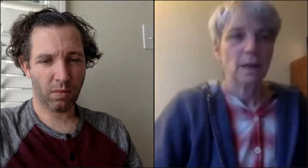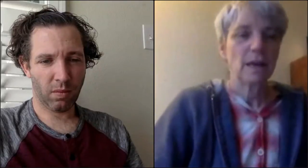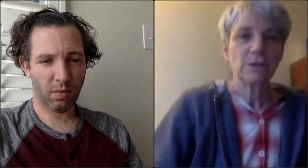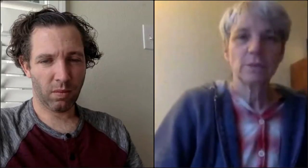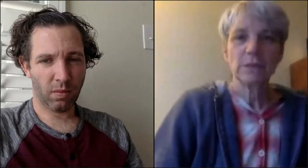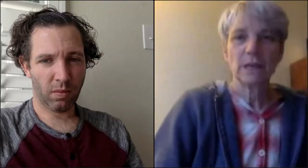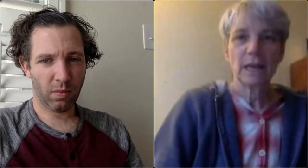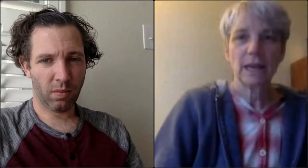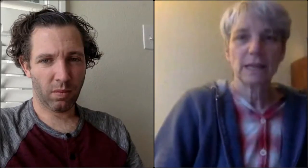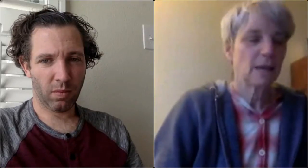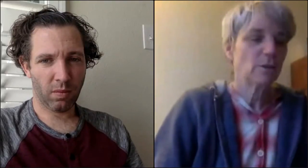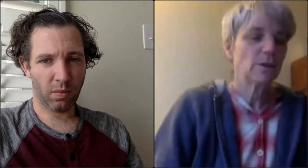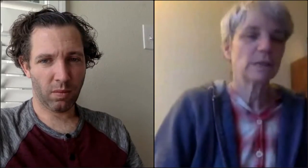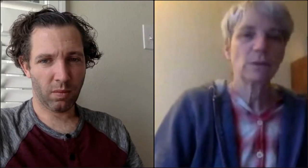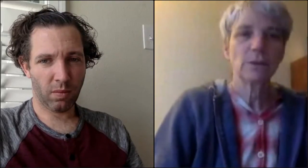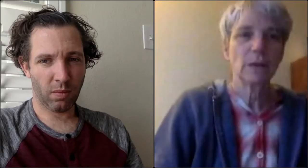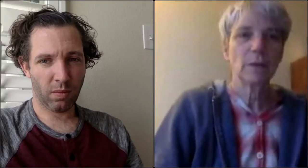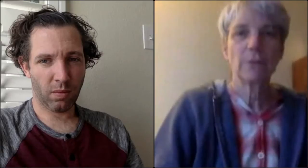And for some reason, I can't get sound. The sound is only on my phone.